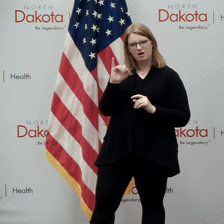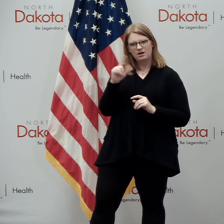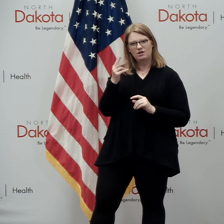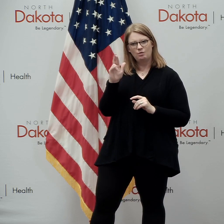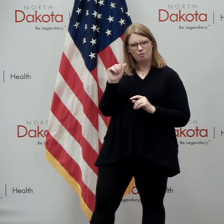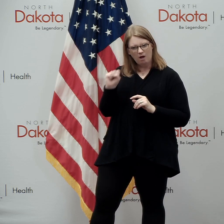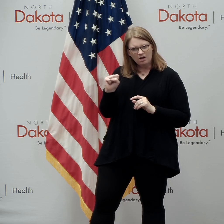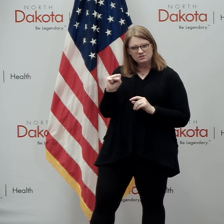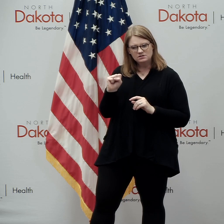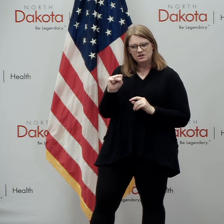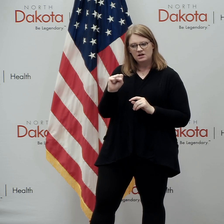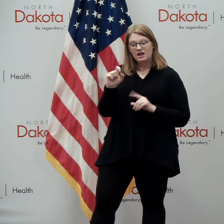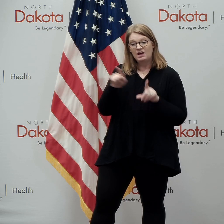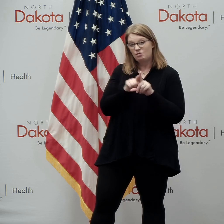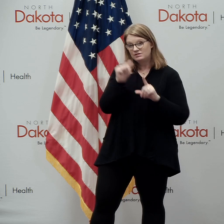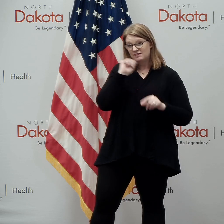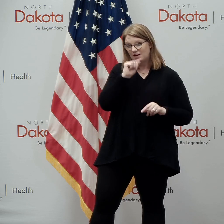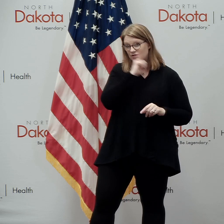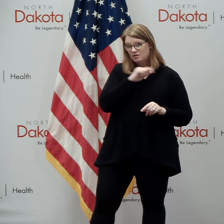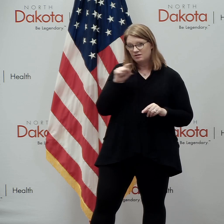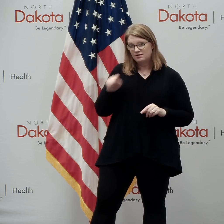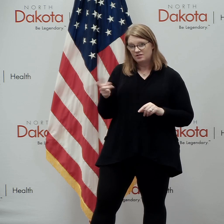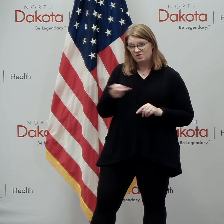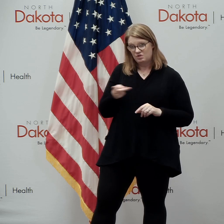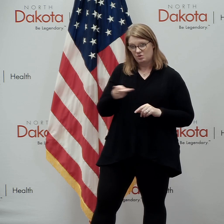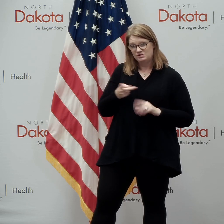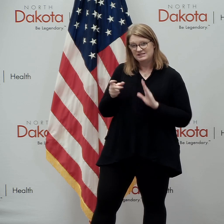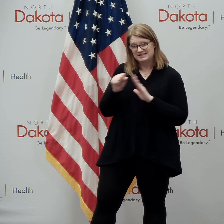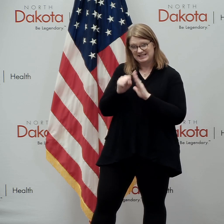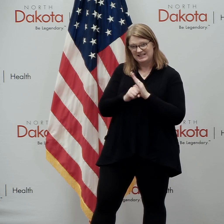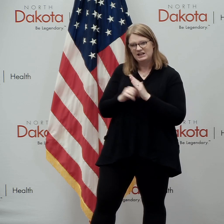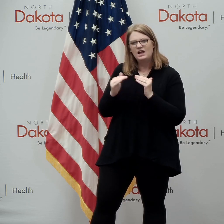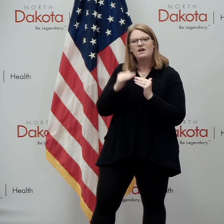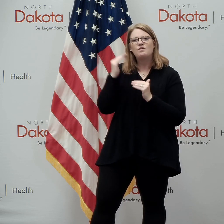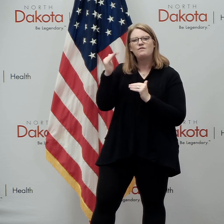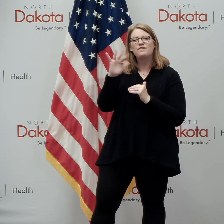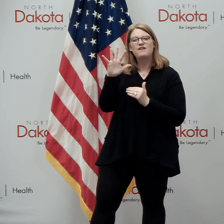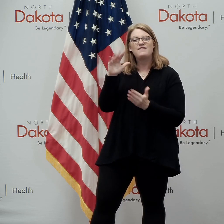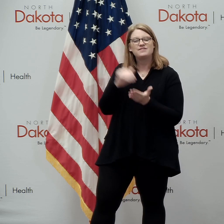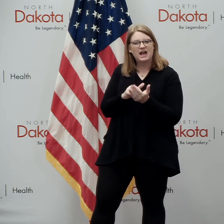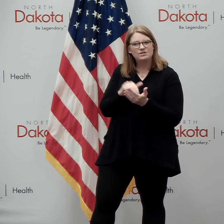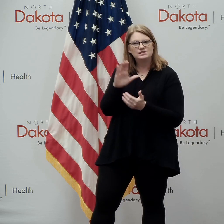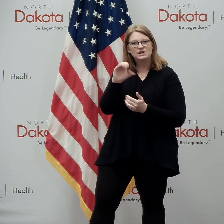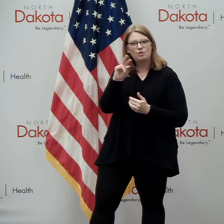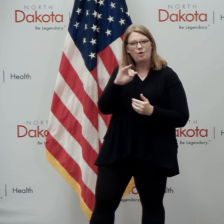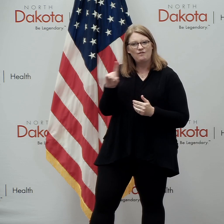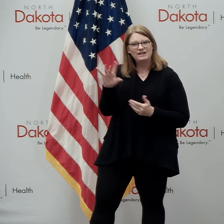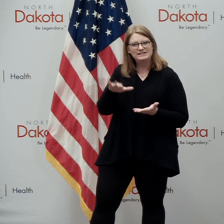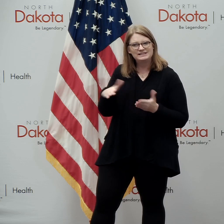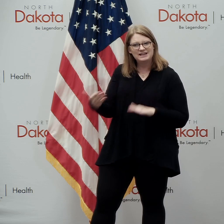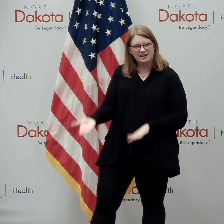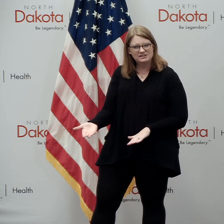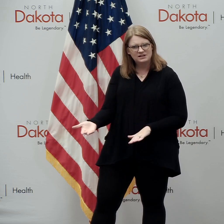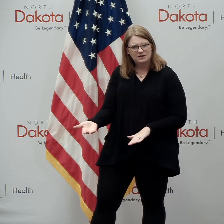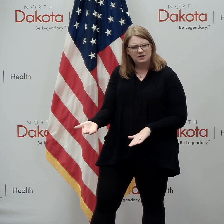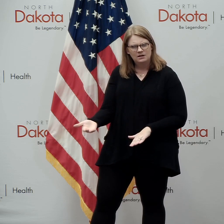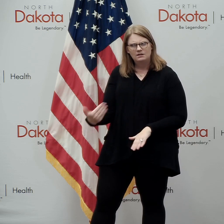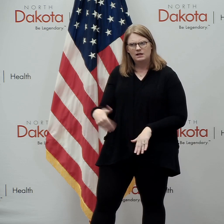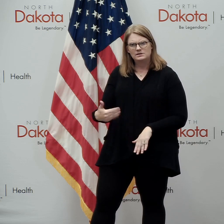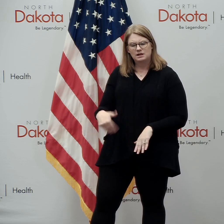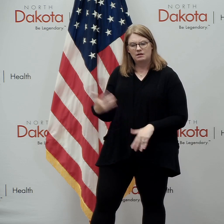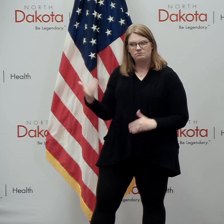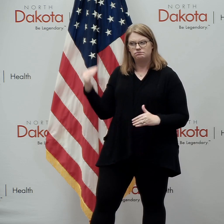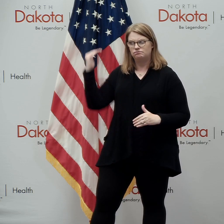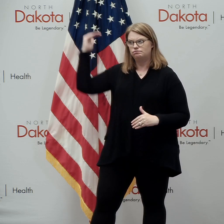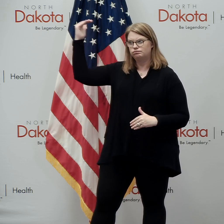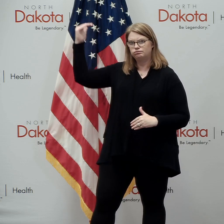those states have had more than 5,000 COVID deaths. And that's 33 times as many deaths as we've had in North Dakota. And you've said, well, hey,